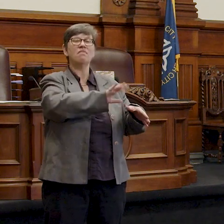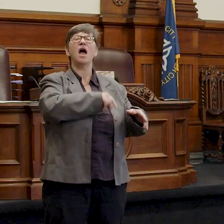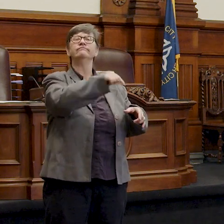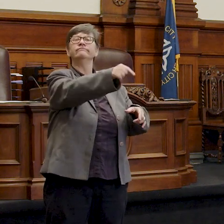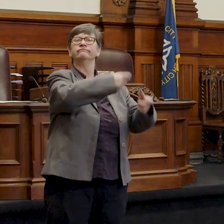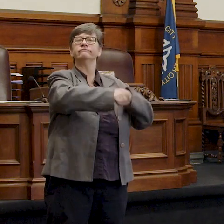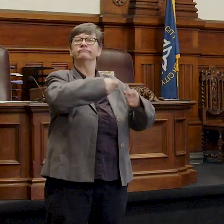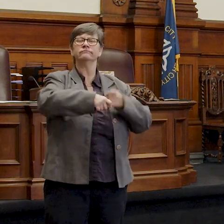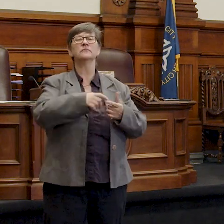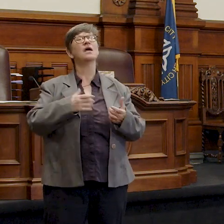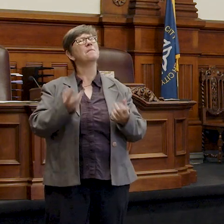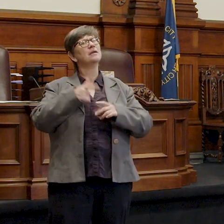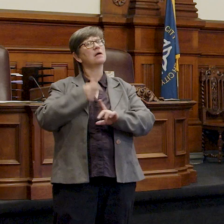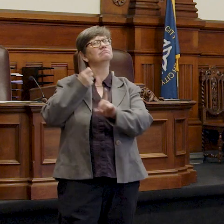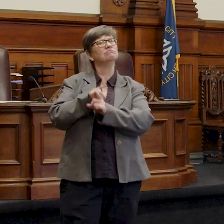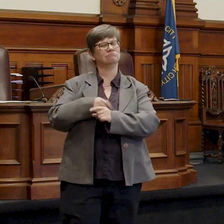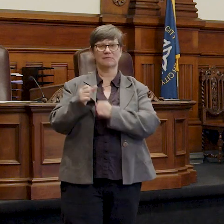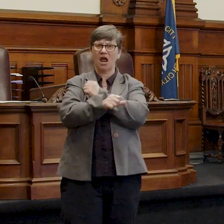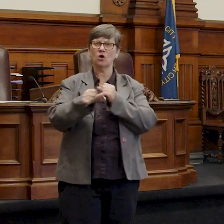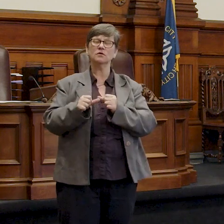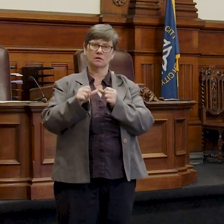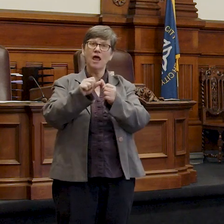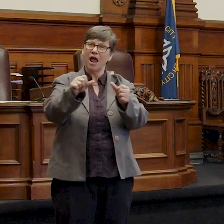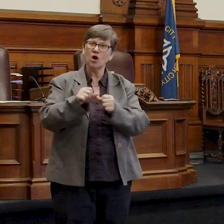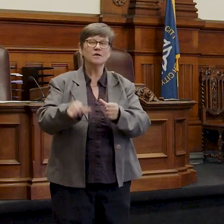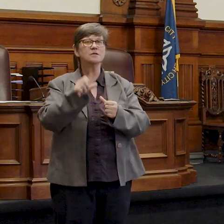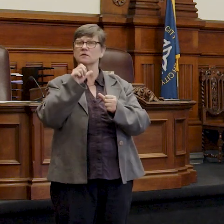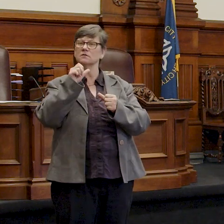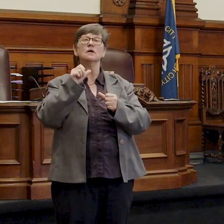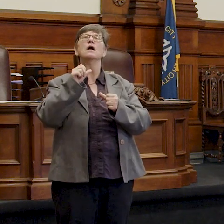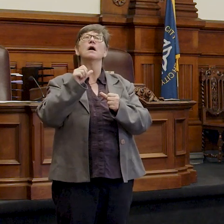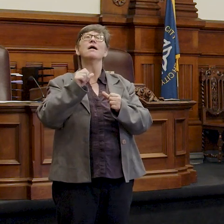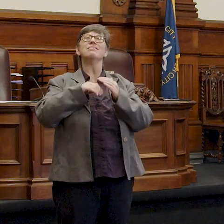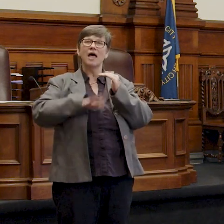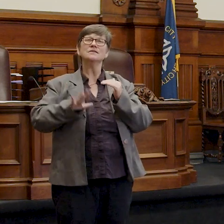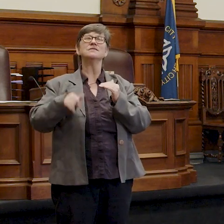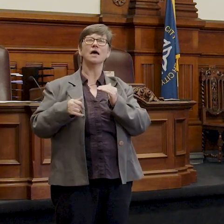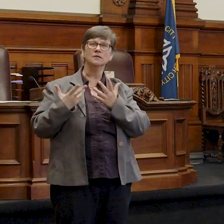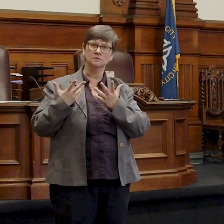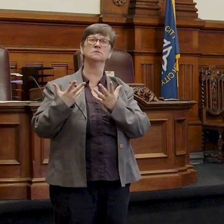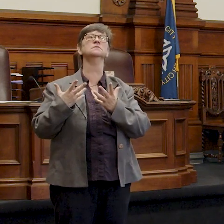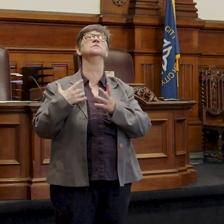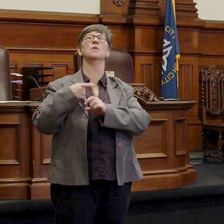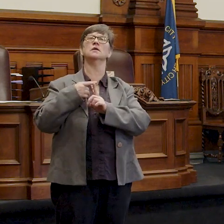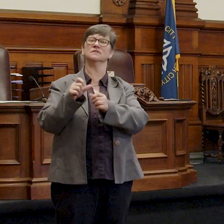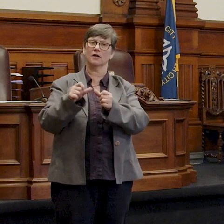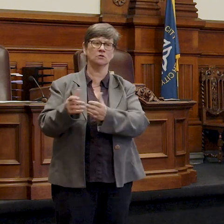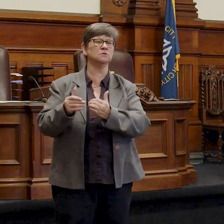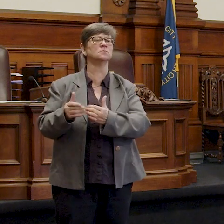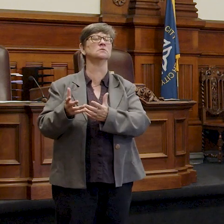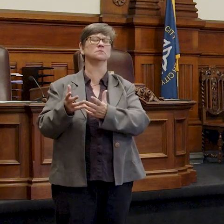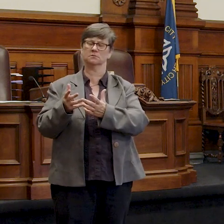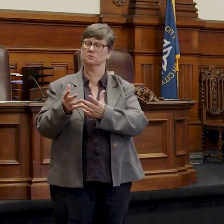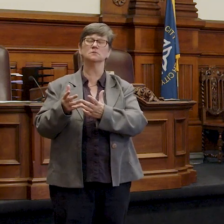workforce development and entrepreneur training for youth and adults across the trades and small businesses, much-needed